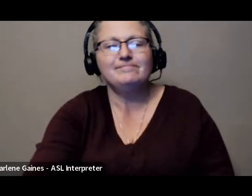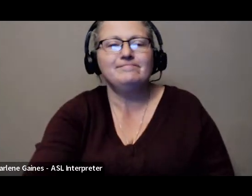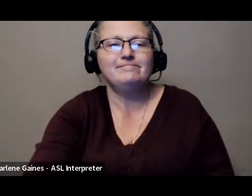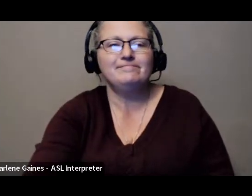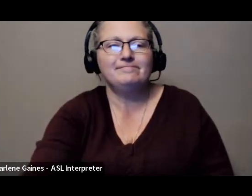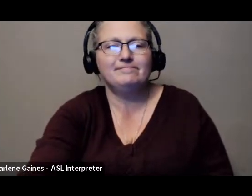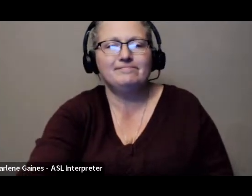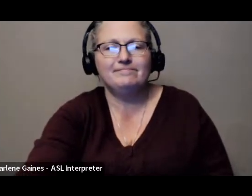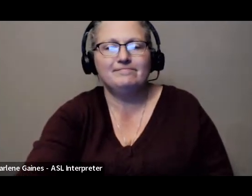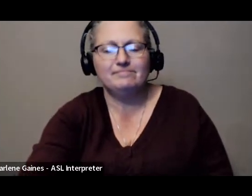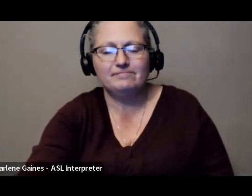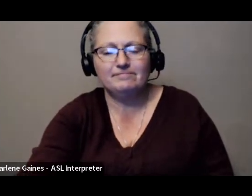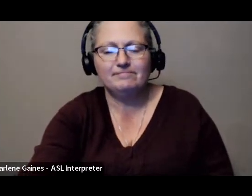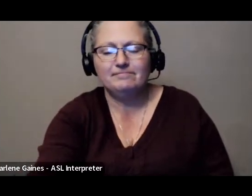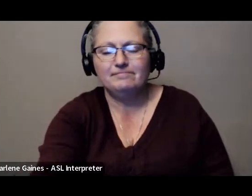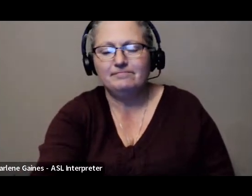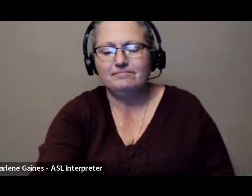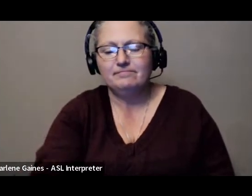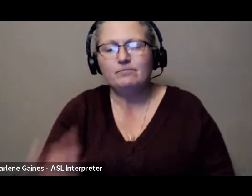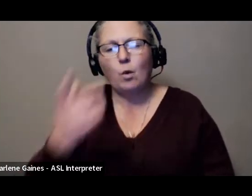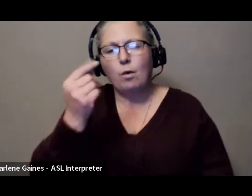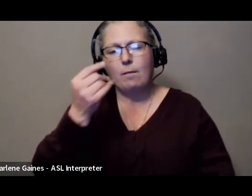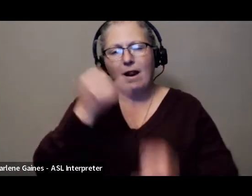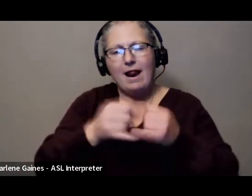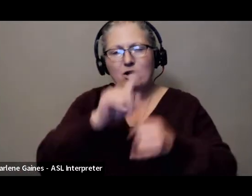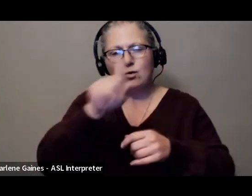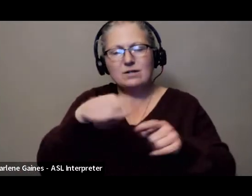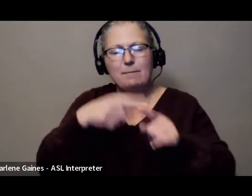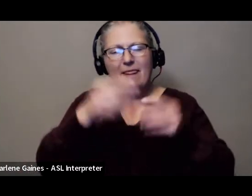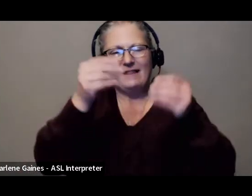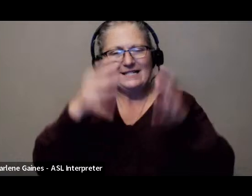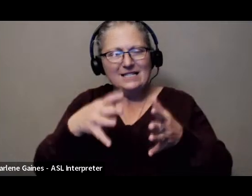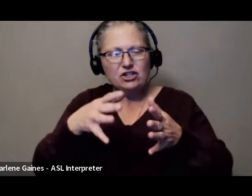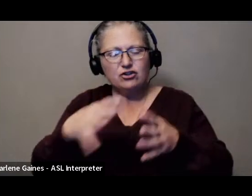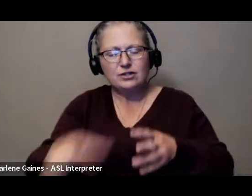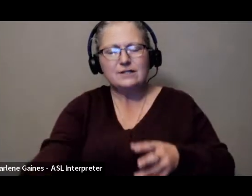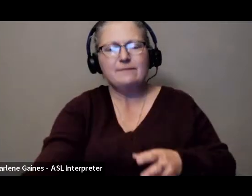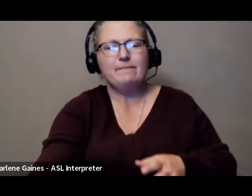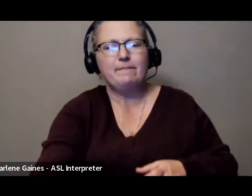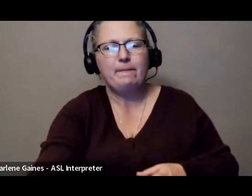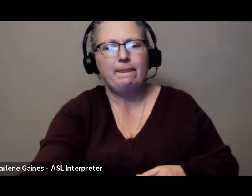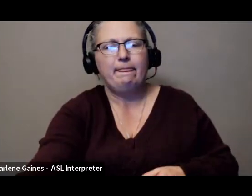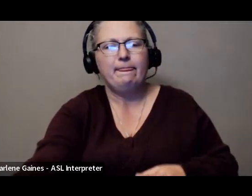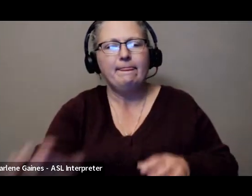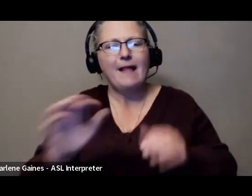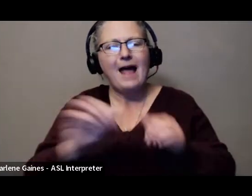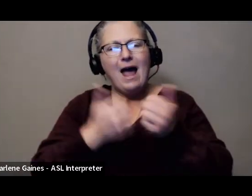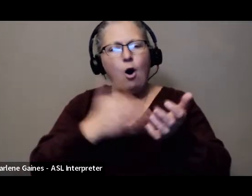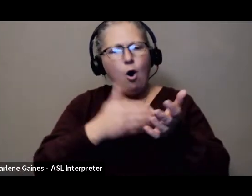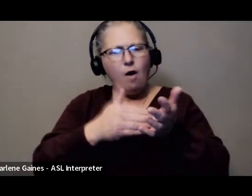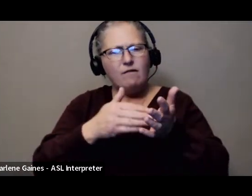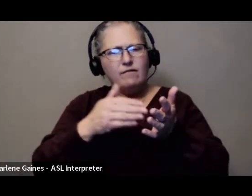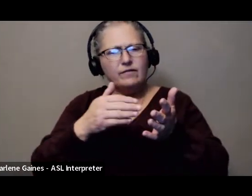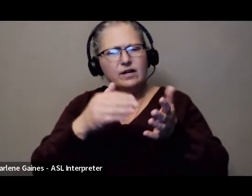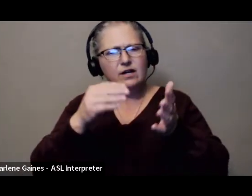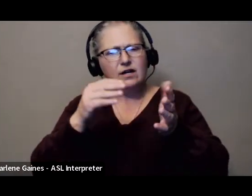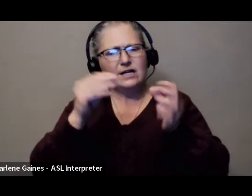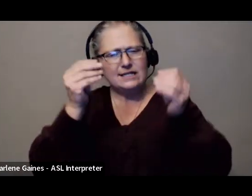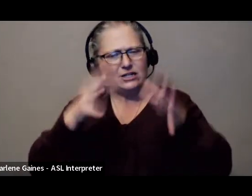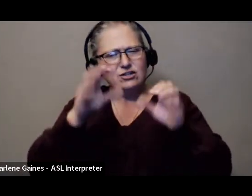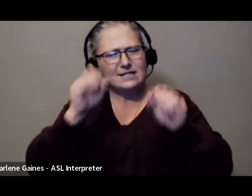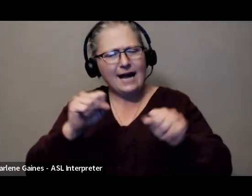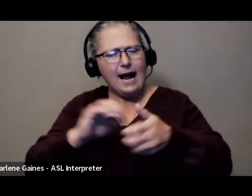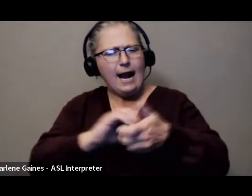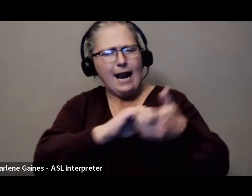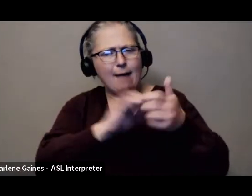Great, thank you. I have one last question about the teachers. How often are teachers able to collaborate with each other when